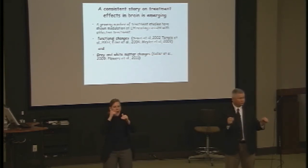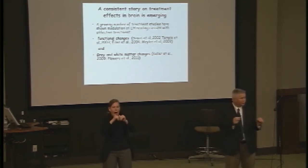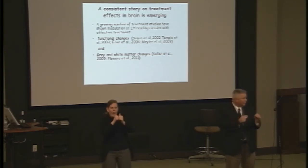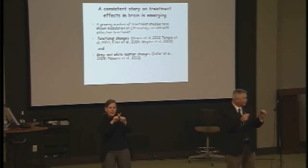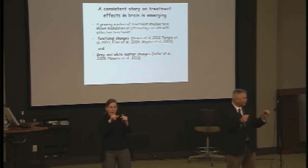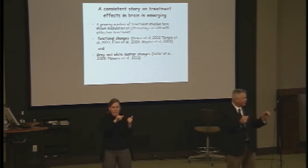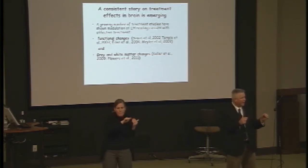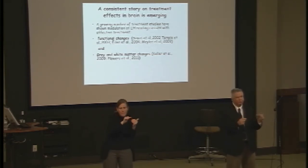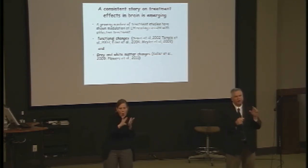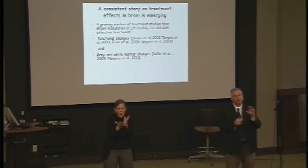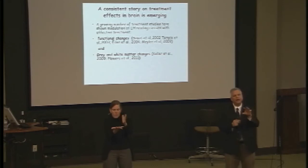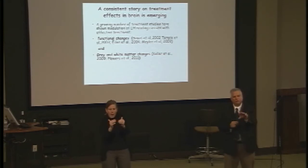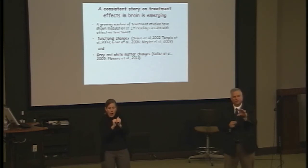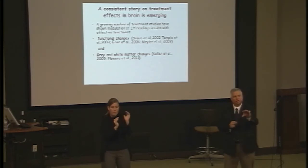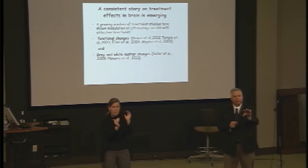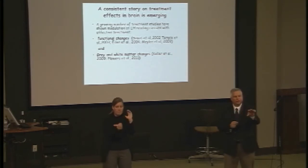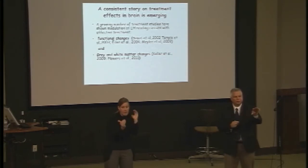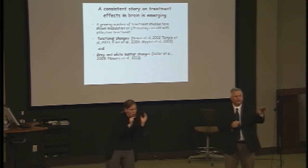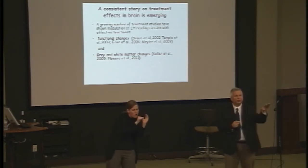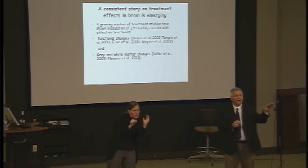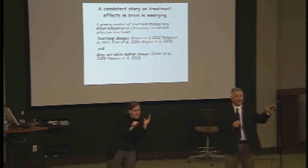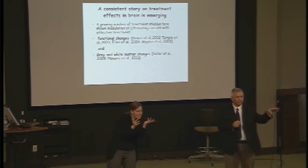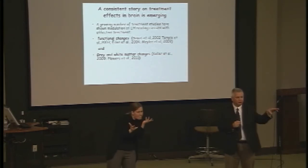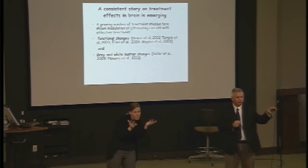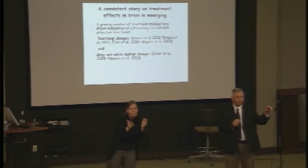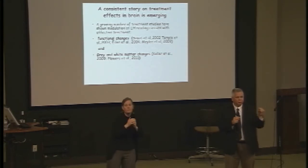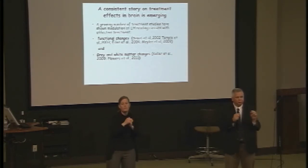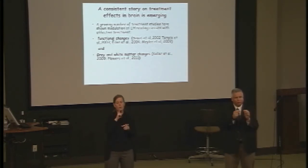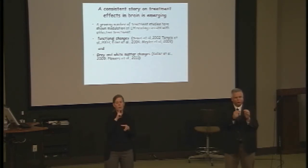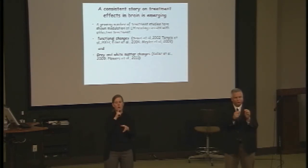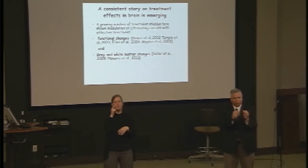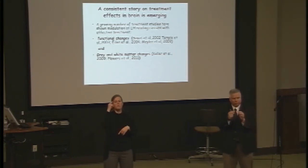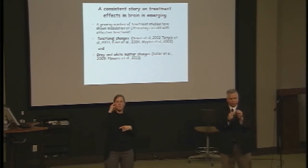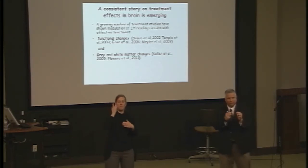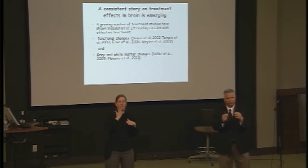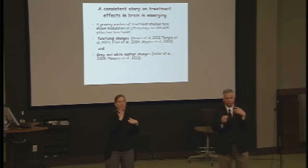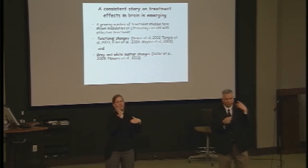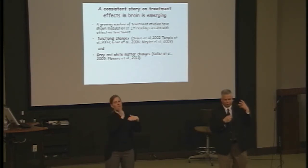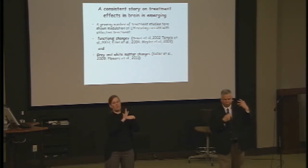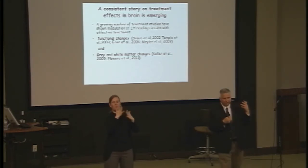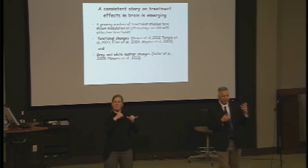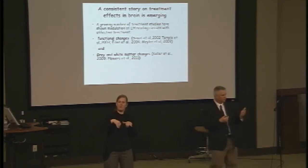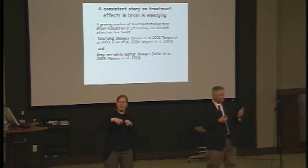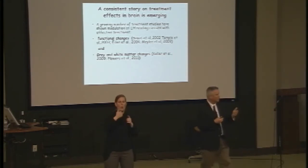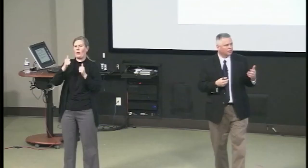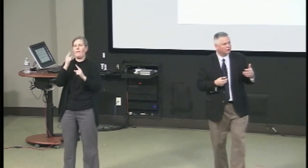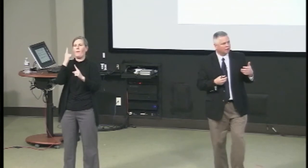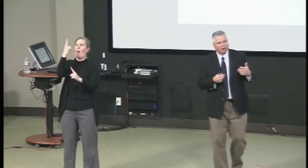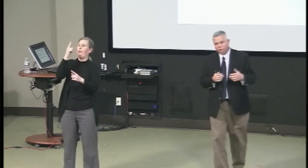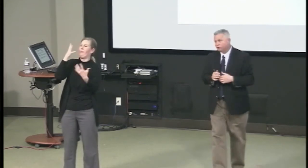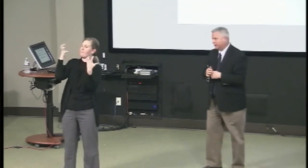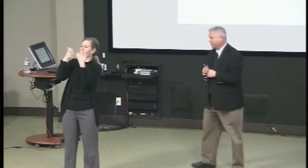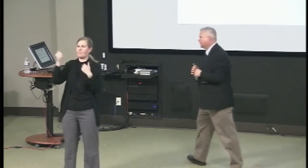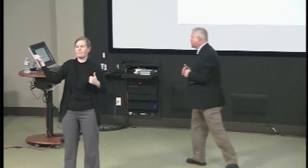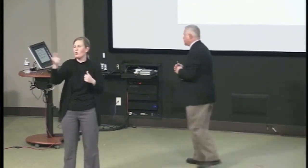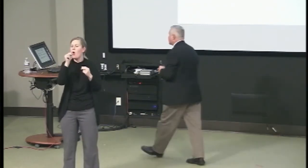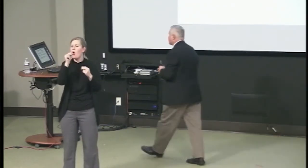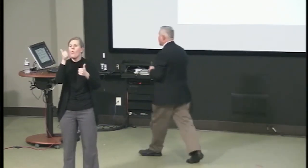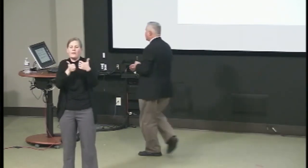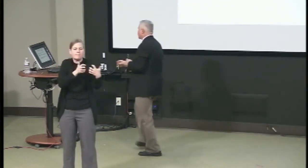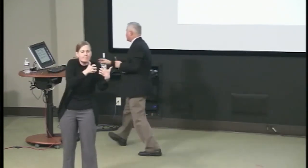treatments against one another. And we don't ask which one is best on average, but which one works for which brain-based